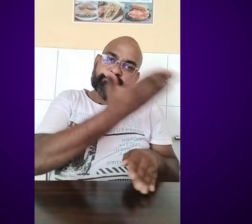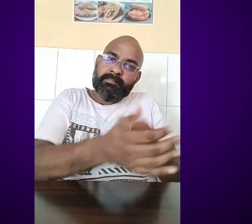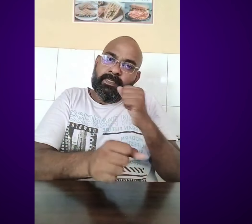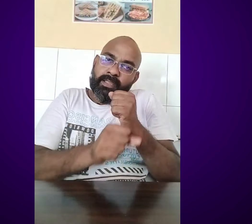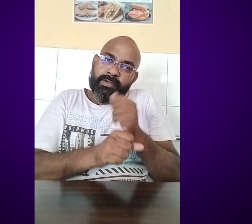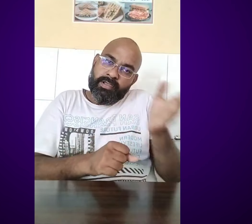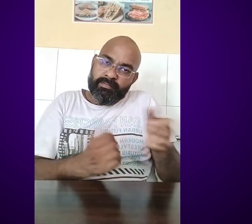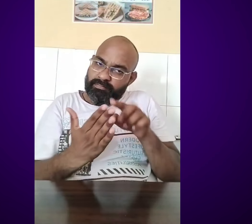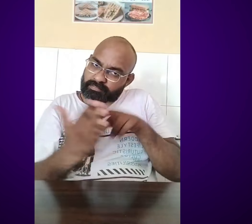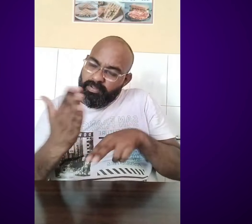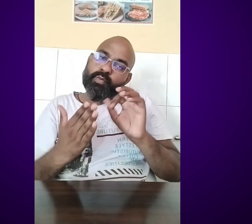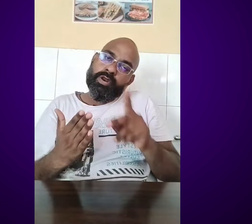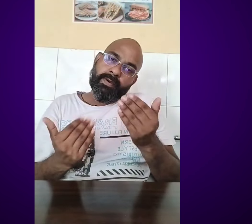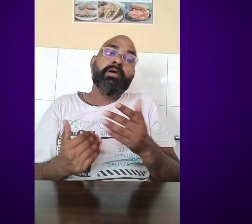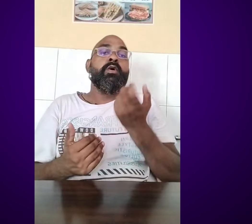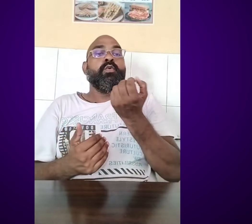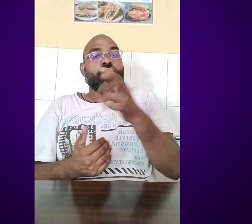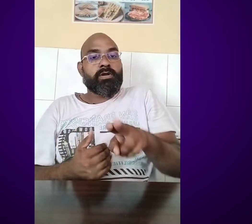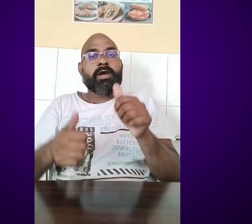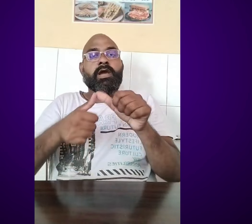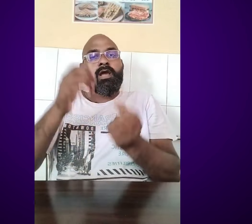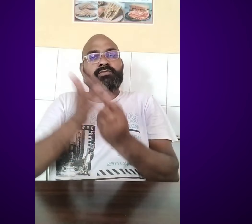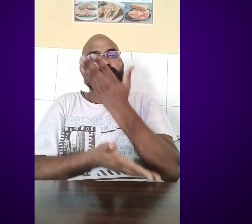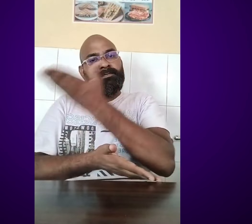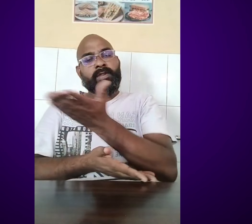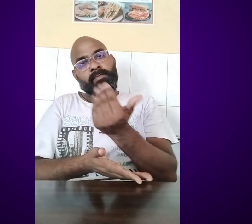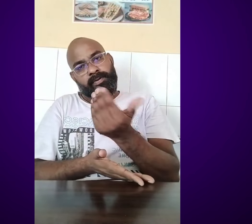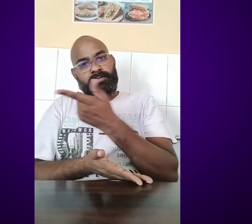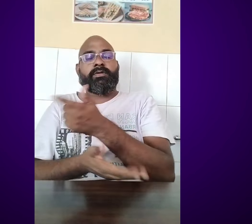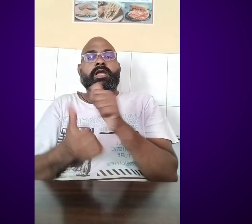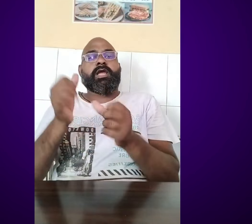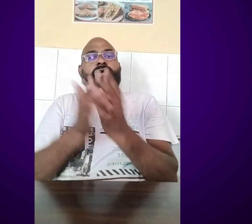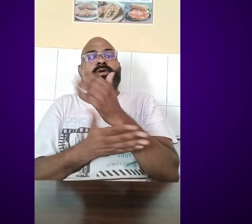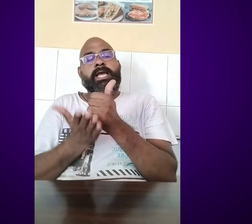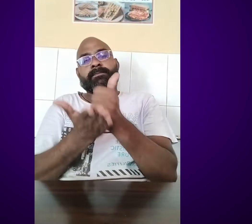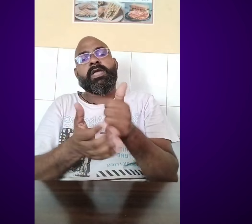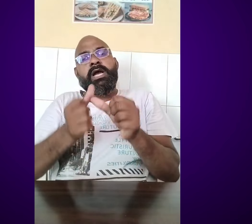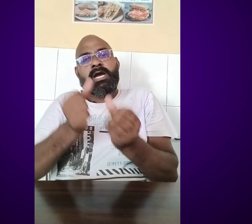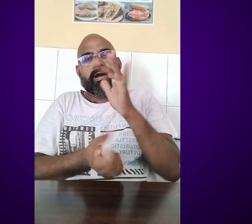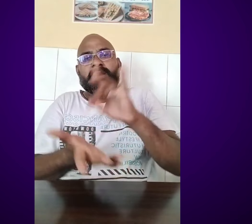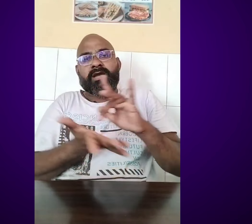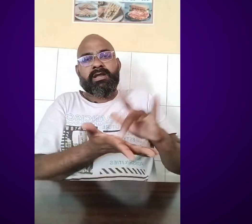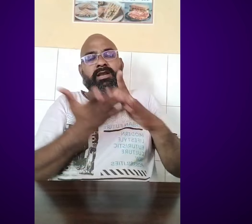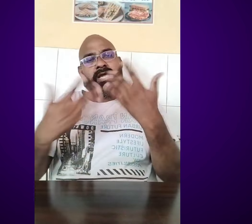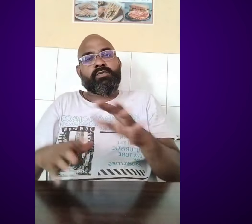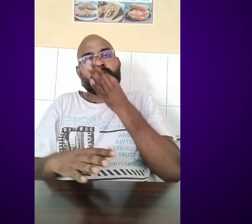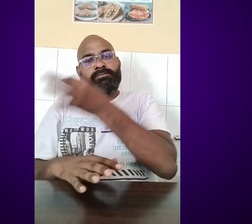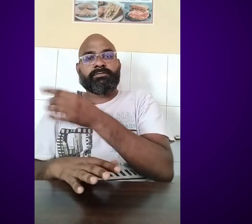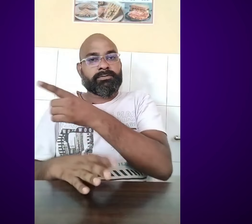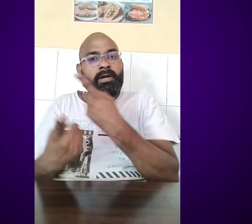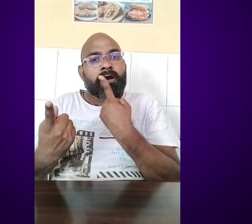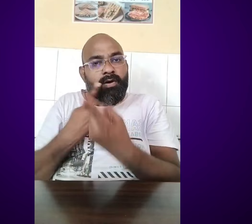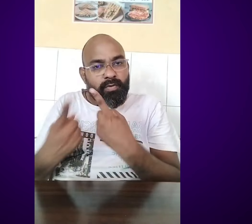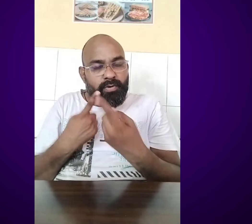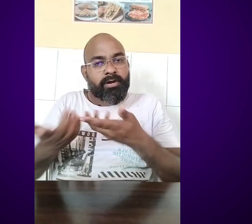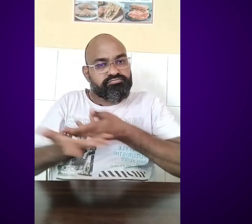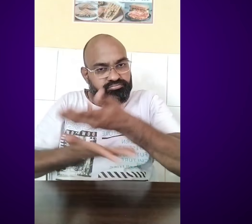Self-employment. Individuals like Ms. Rekha and Shri Shishpal have received loans under the NHFDC scheme to start tailoring shops and kirana